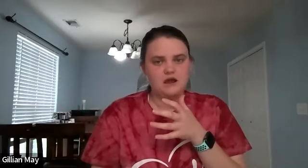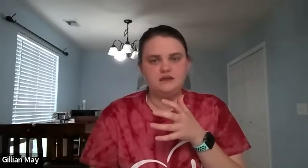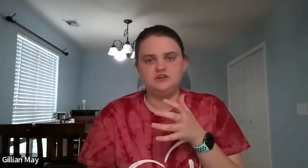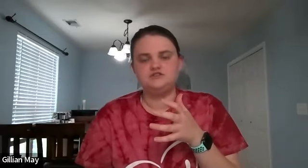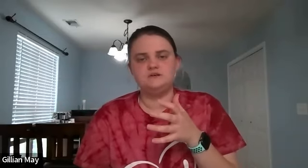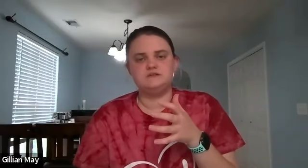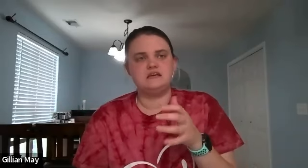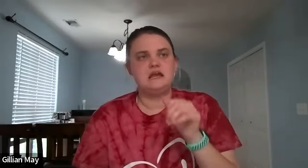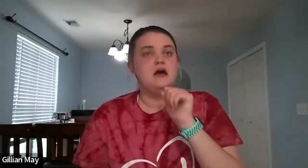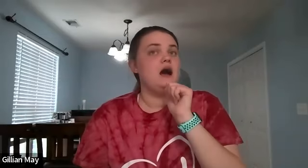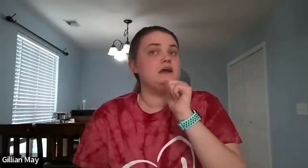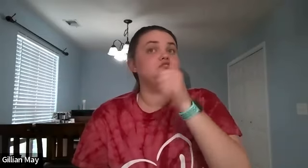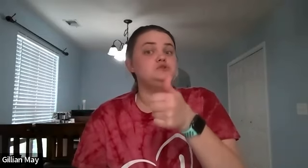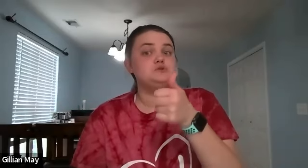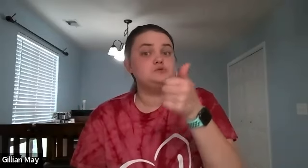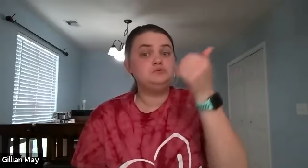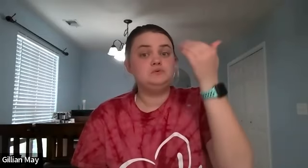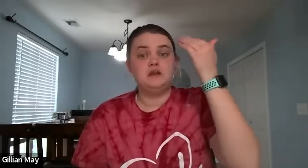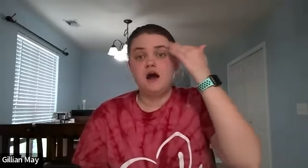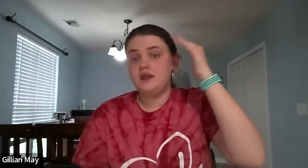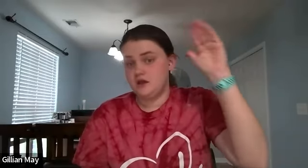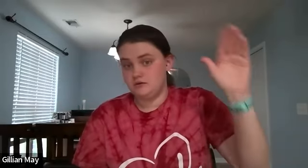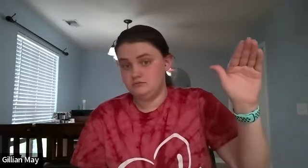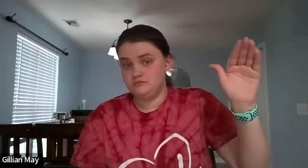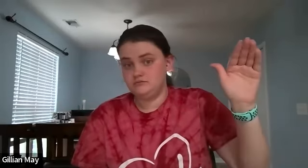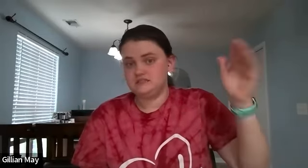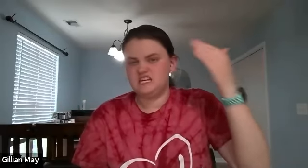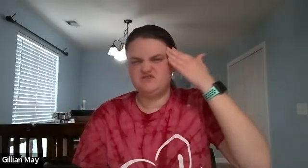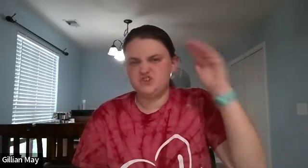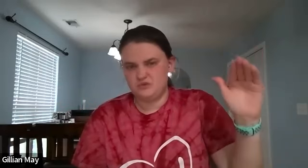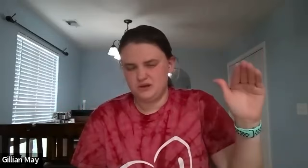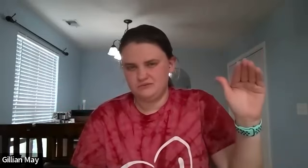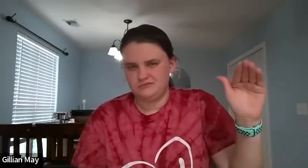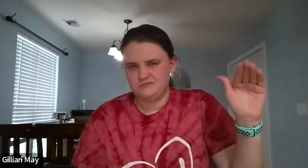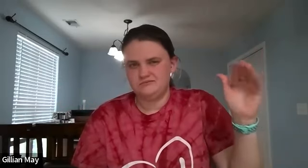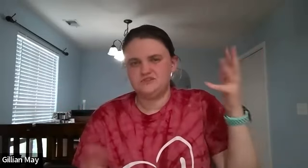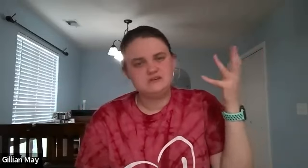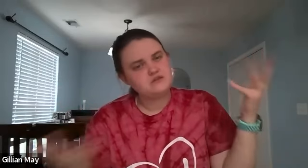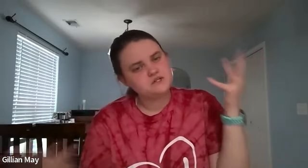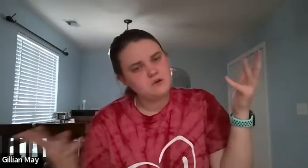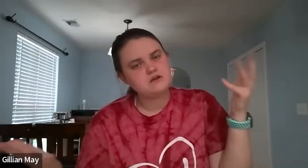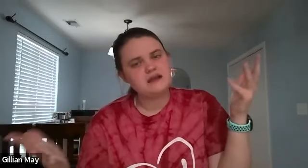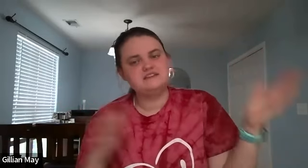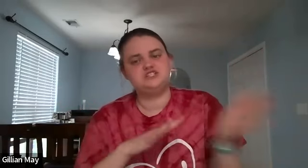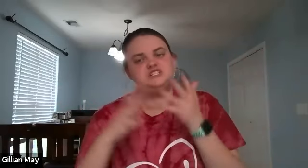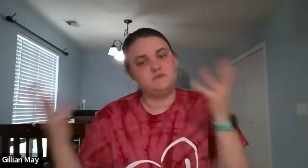way, so it's like saying, I do not know instead of don't know. So neither one's wrong or right. It's just different